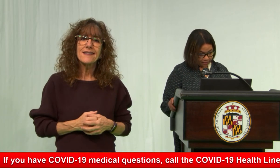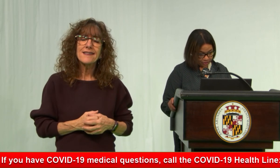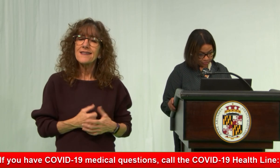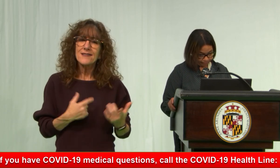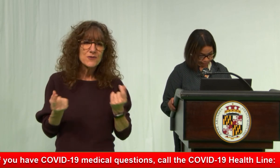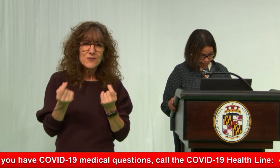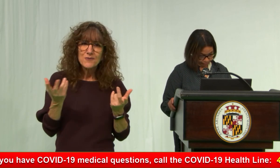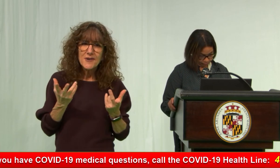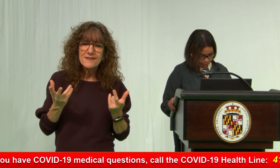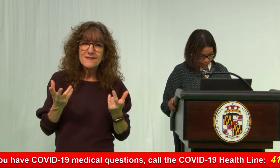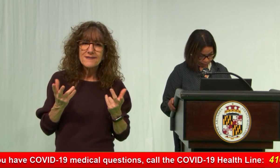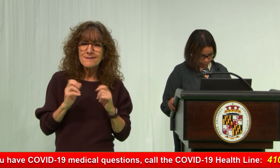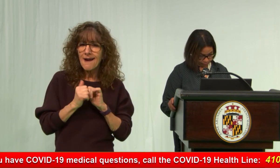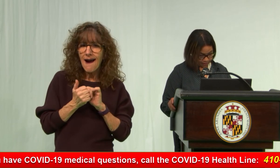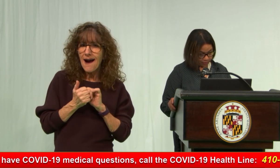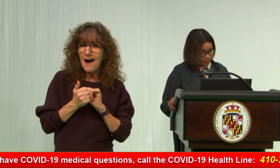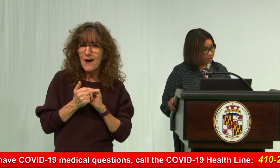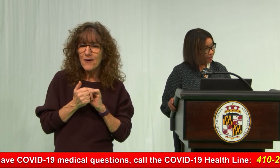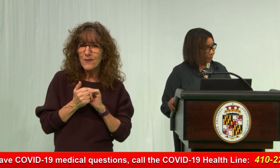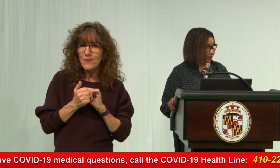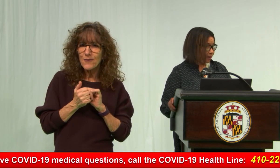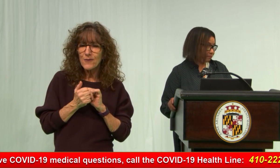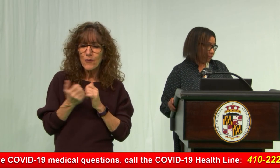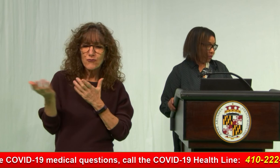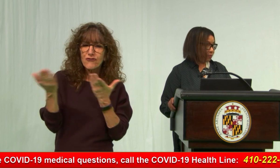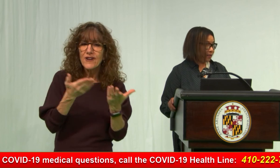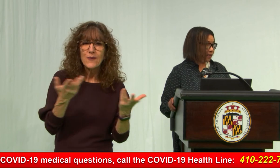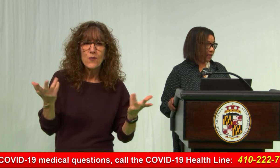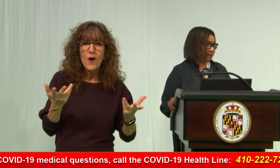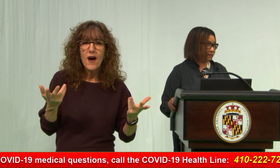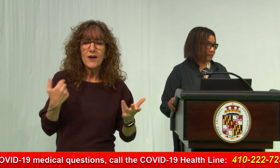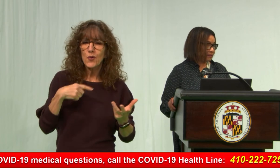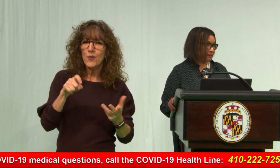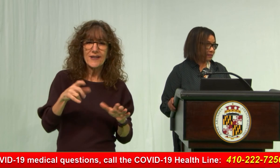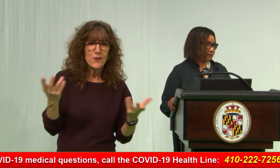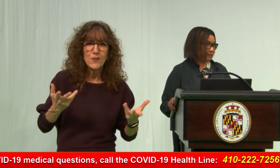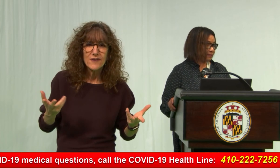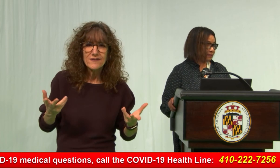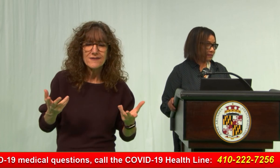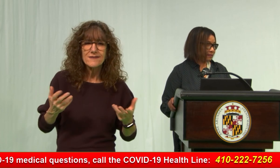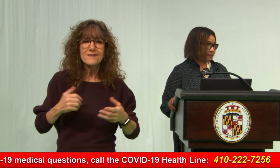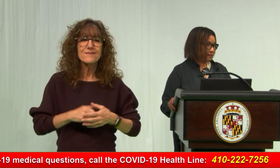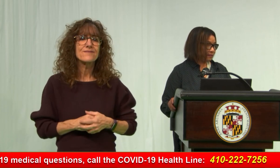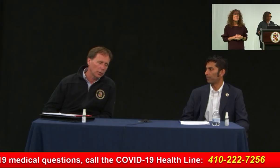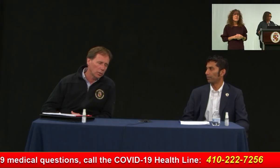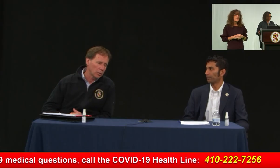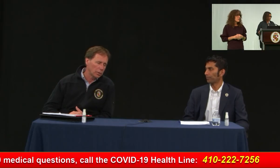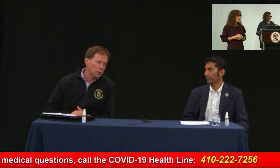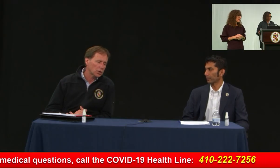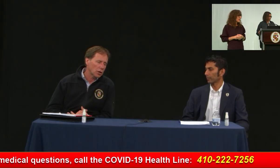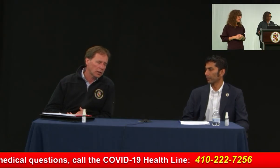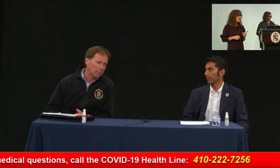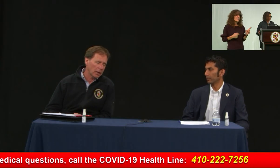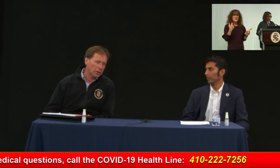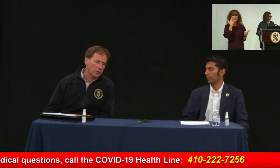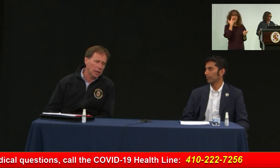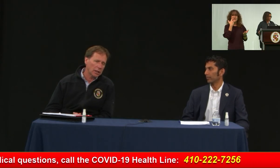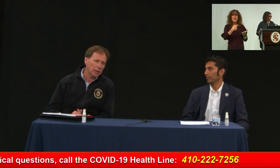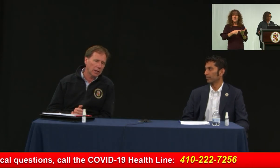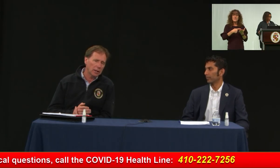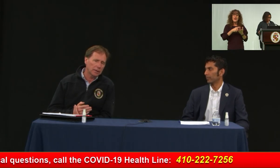What should they do? What should they bring? What do we need? Well, we just talked